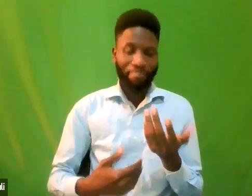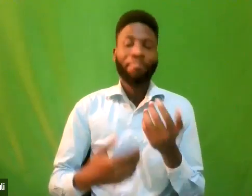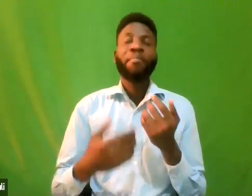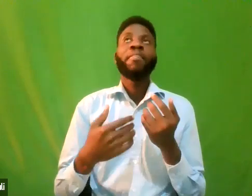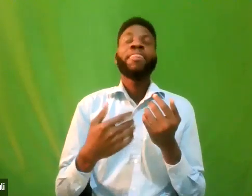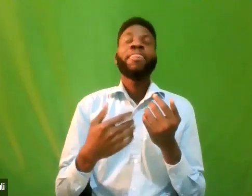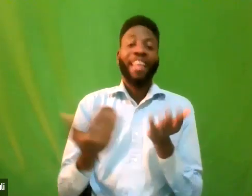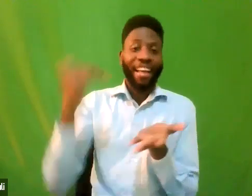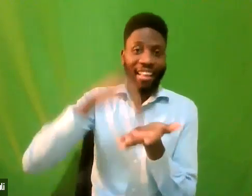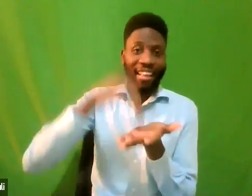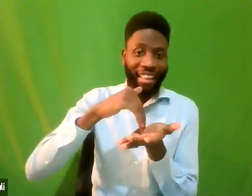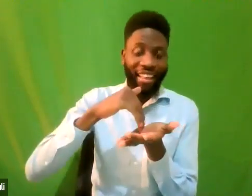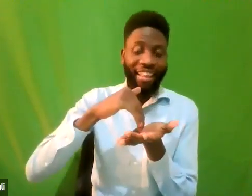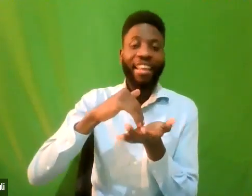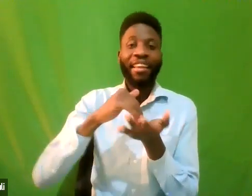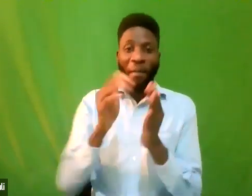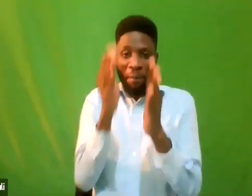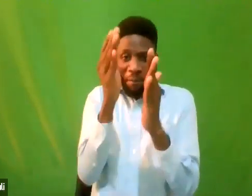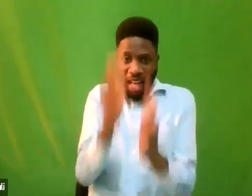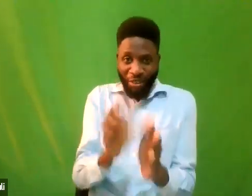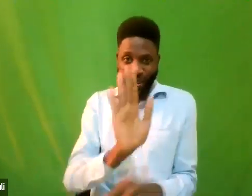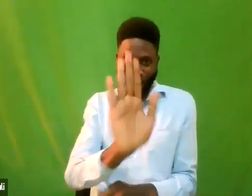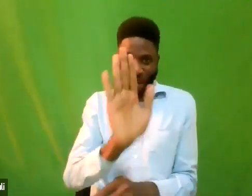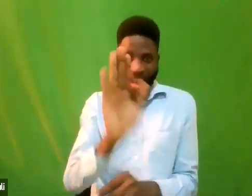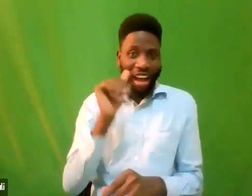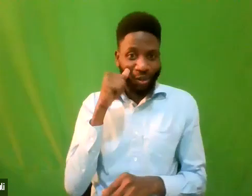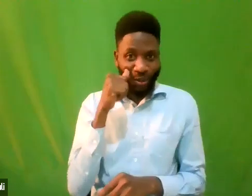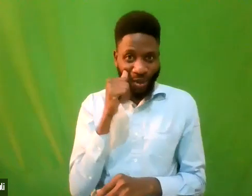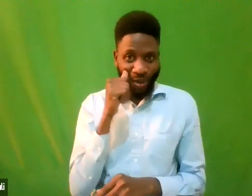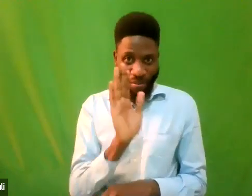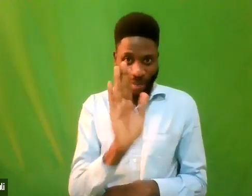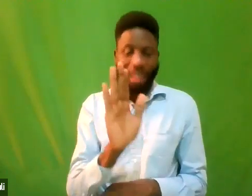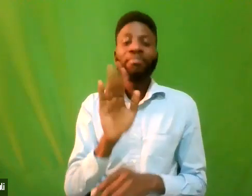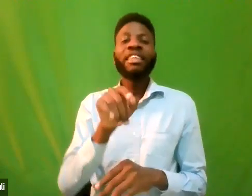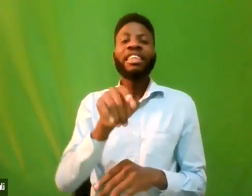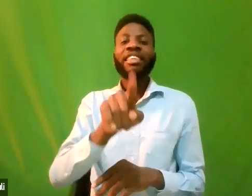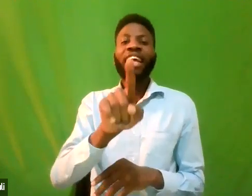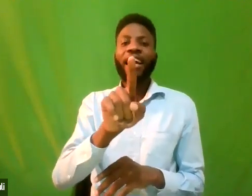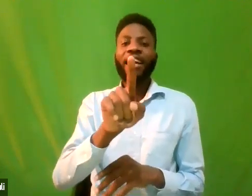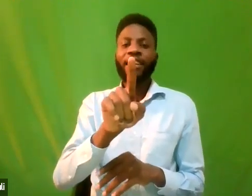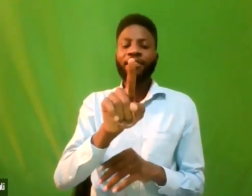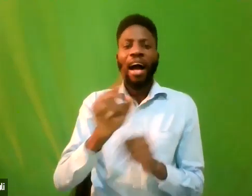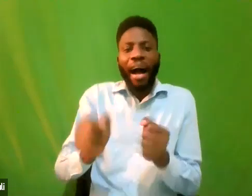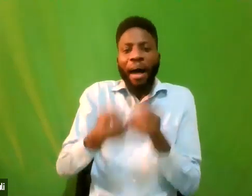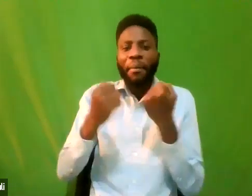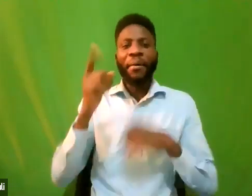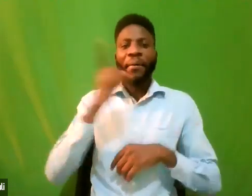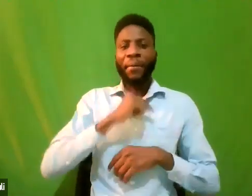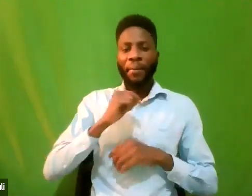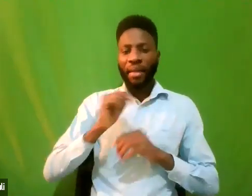it gets more personal to you, Ashura. Have you ever been undermined by your counterparts, and how